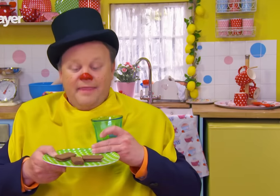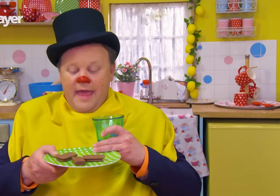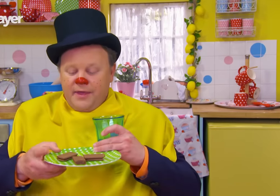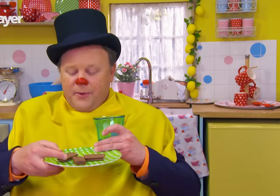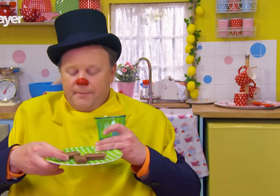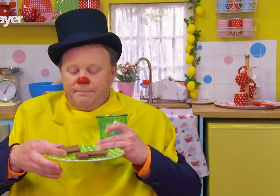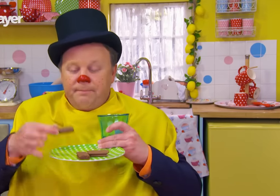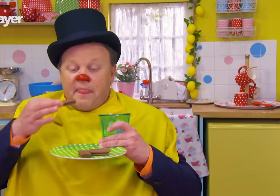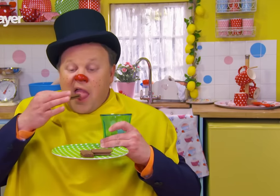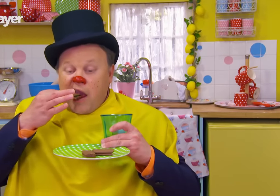Thank you.